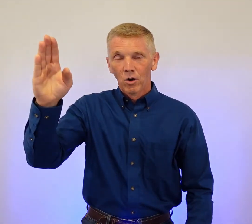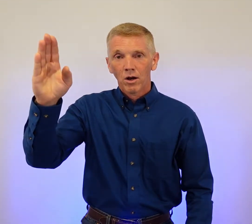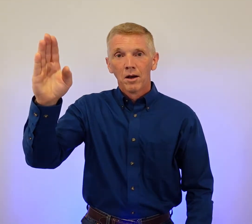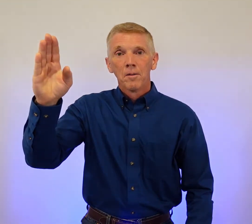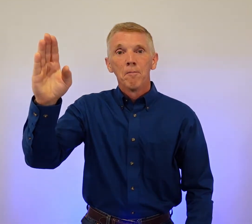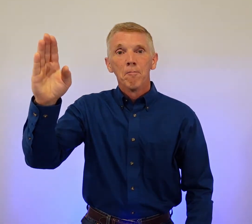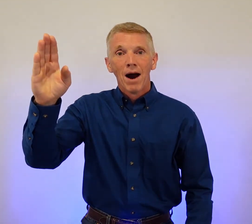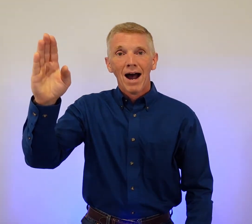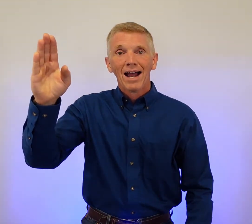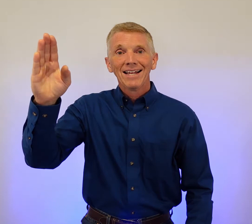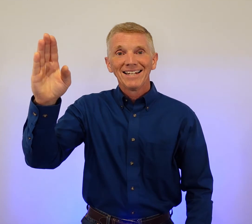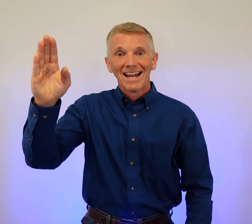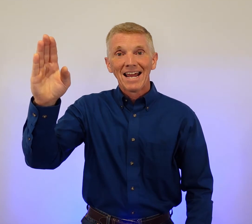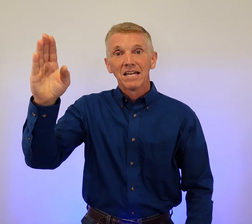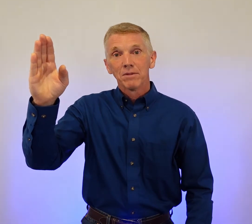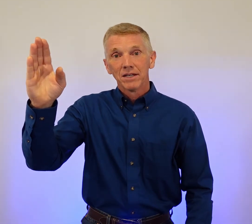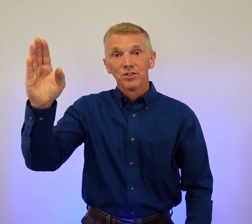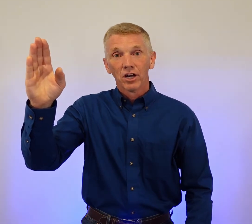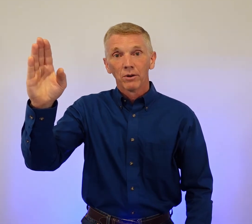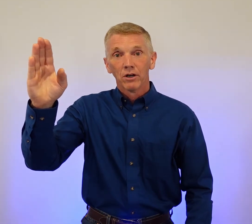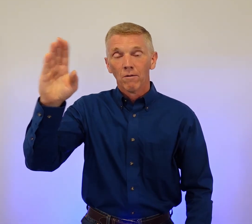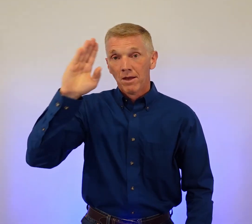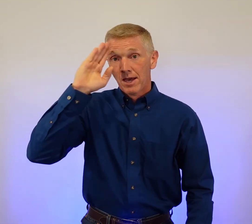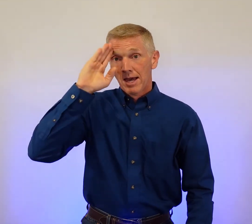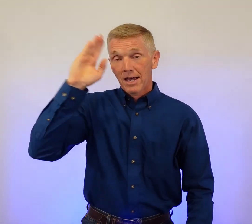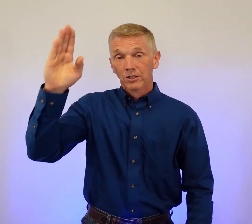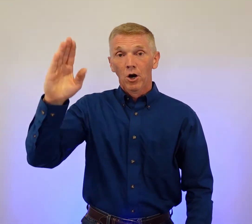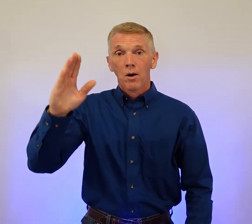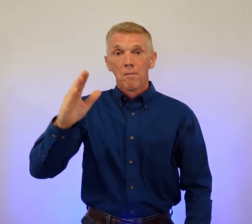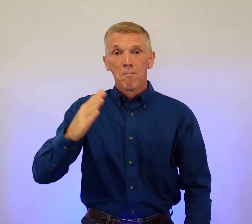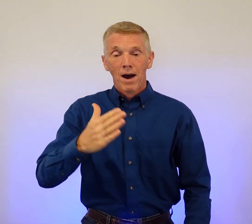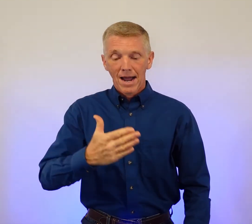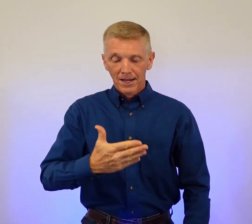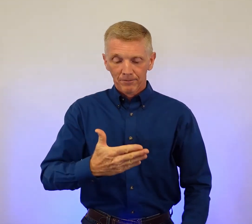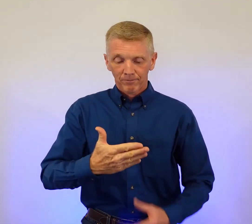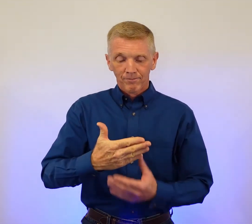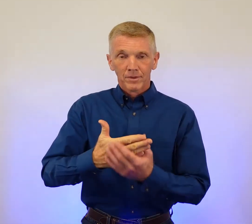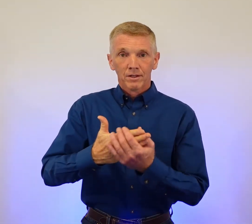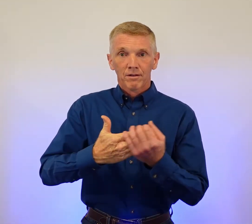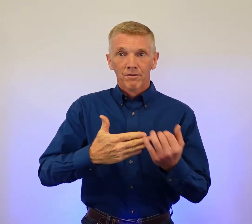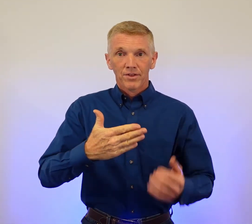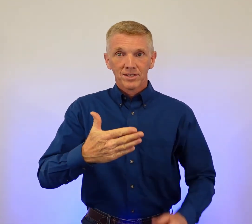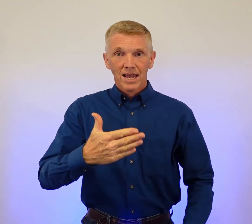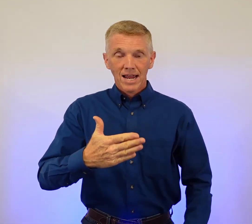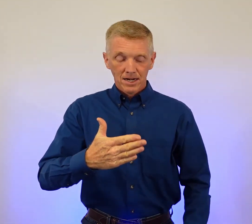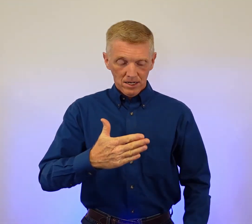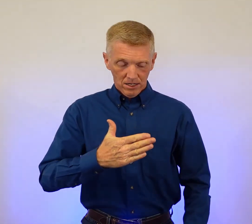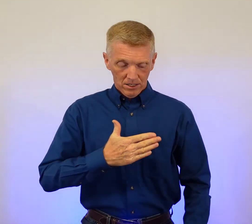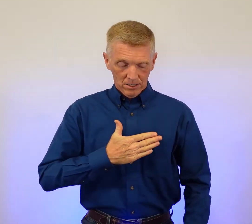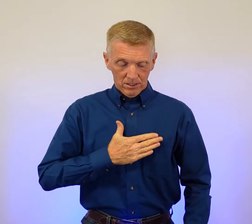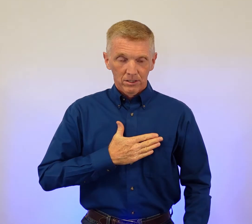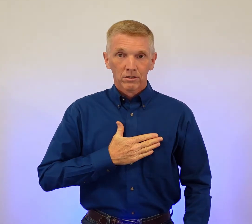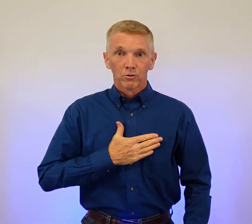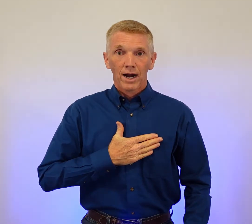Hello. My name is, here we go. Hello, my. This hand, right